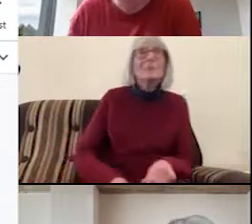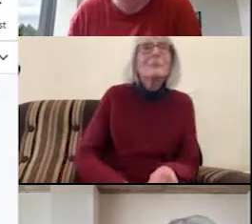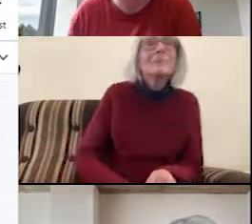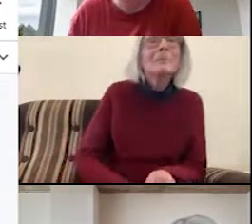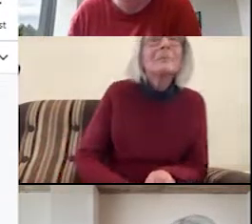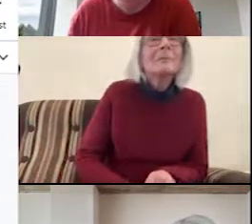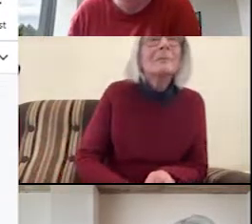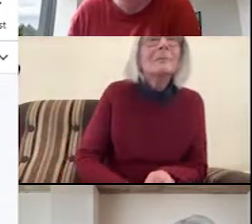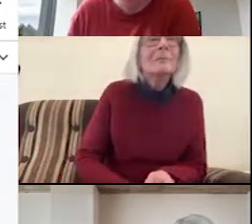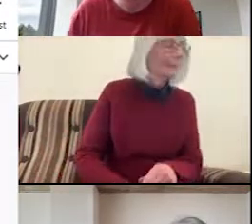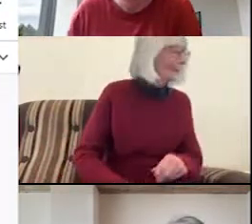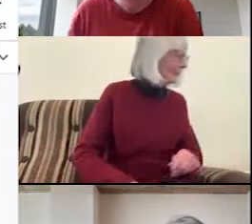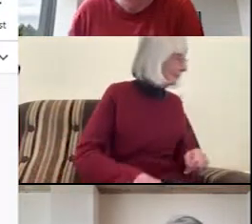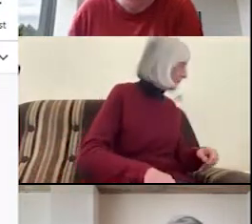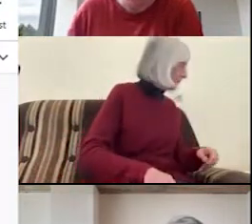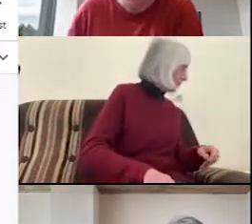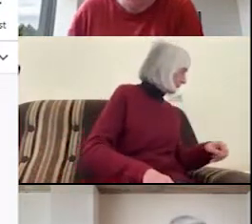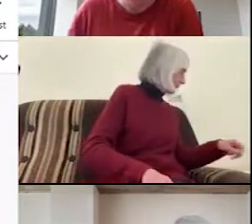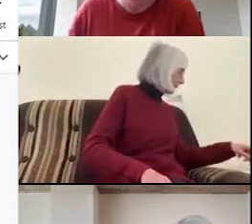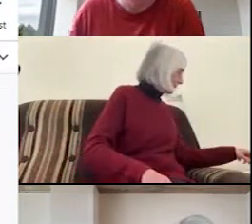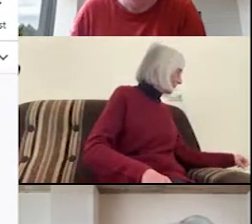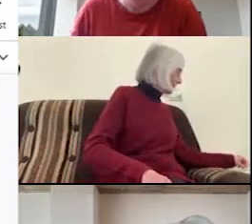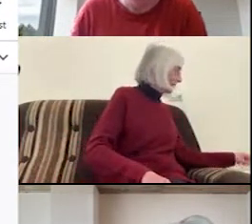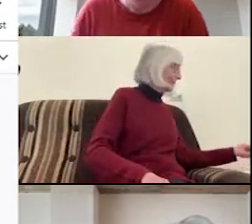jot that down. So you'll need the